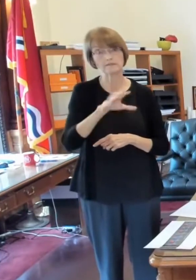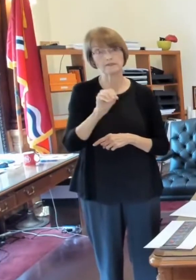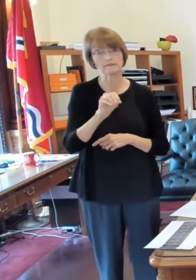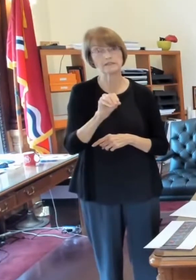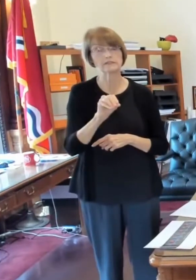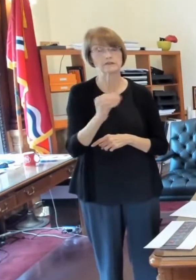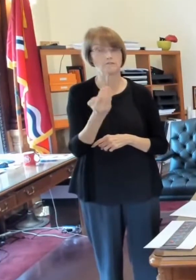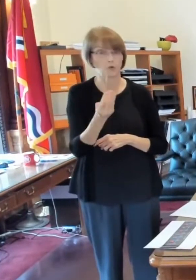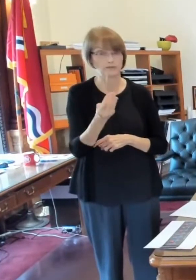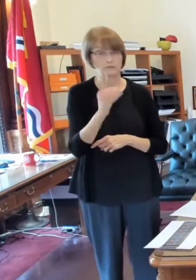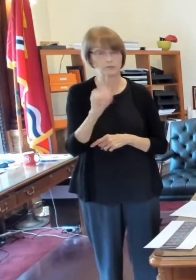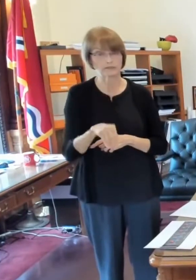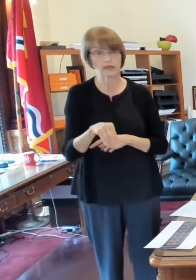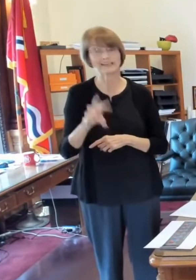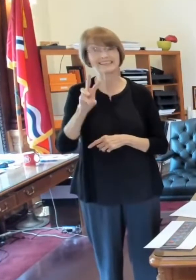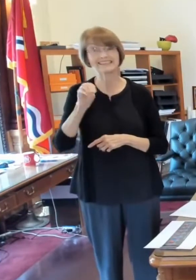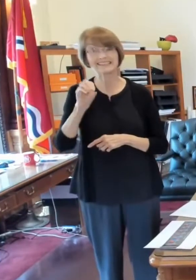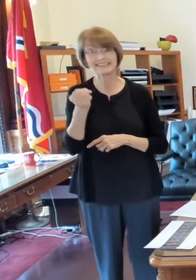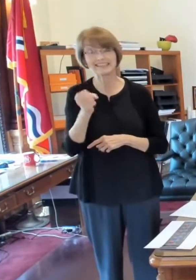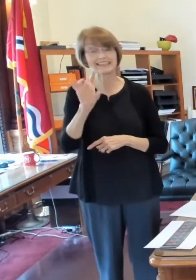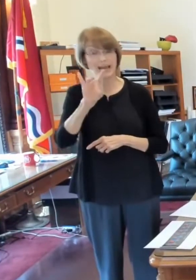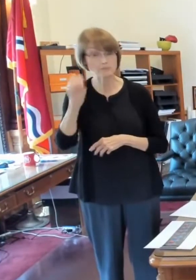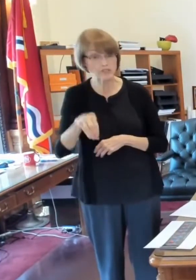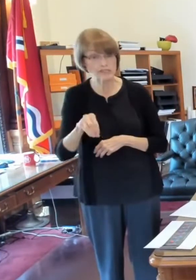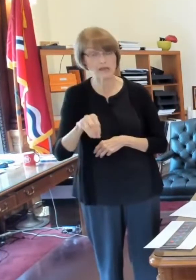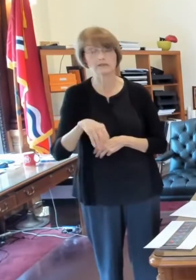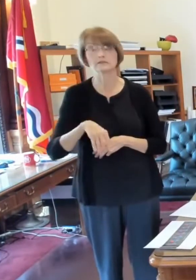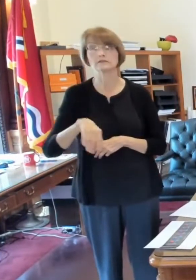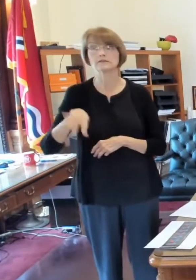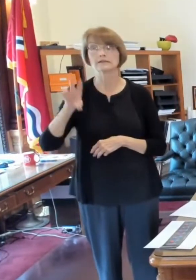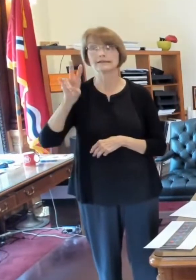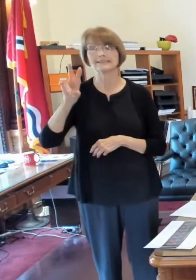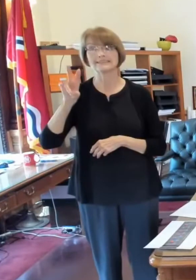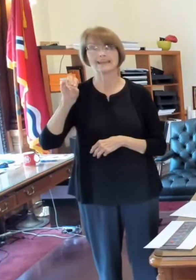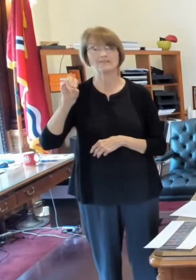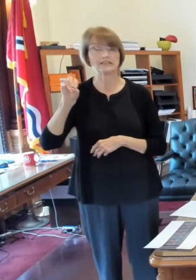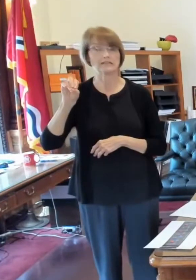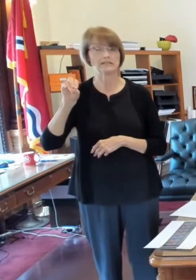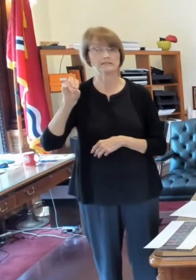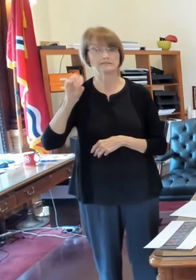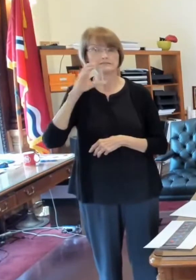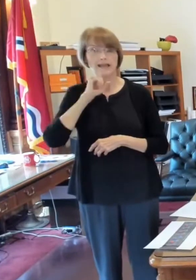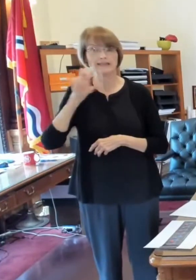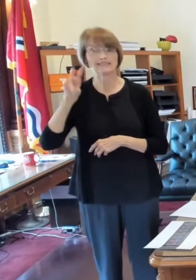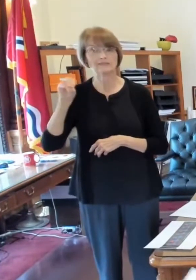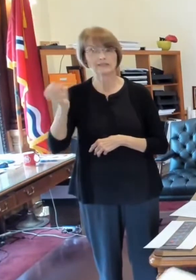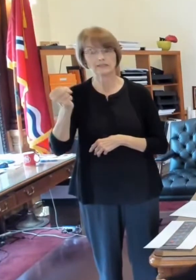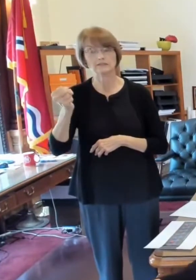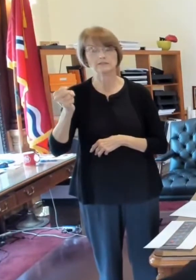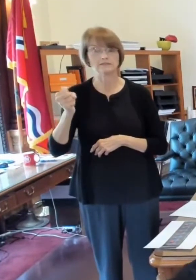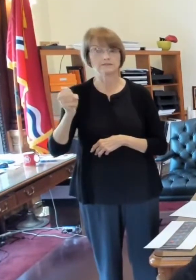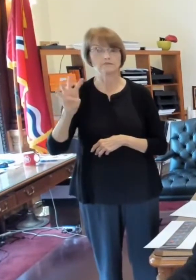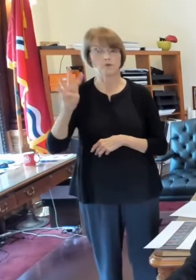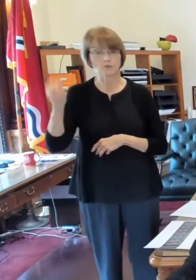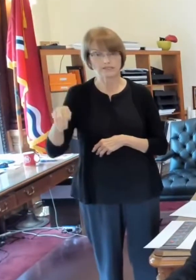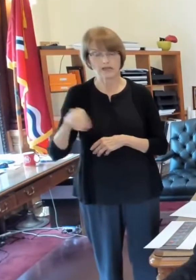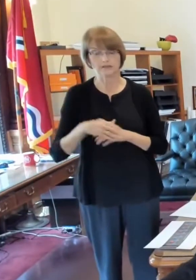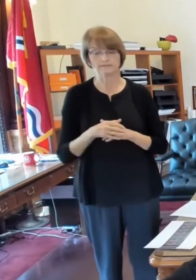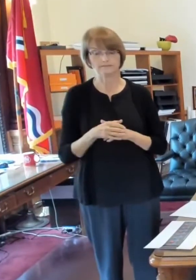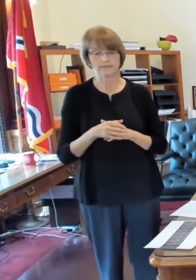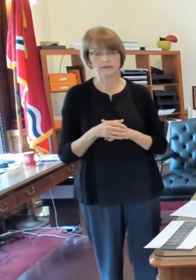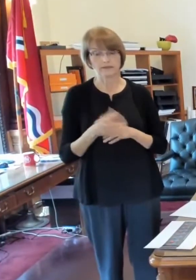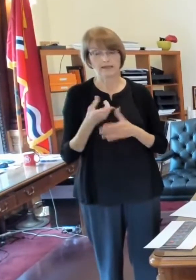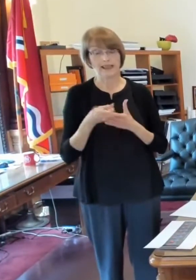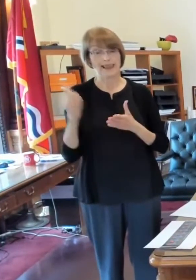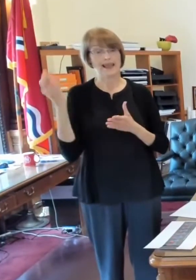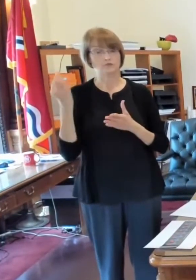14%, 60s are 8%, 70s are 4%. So as I said on Friday, I think I've said